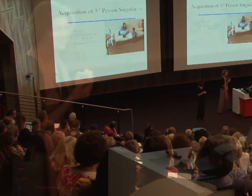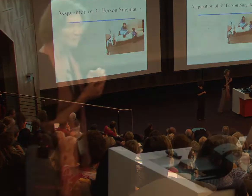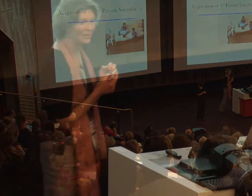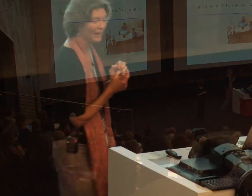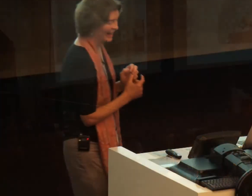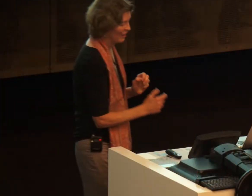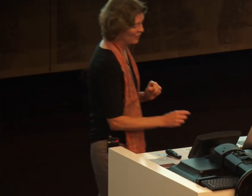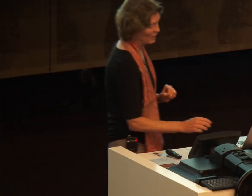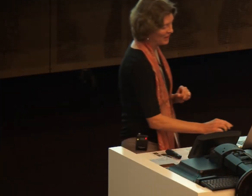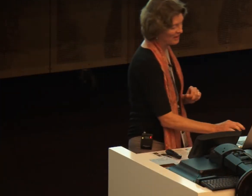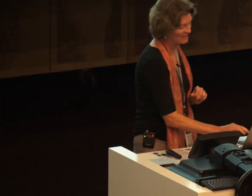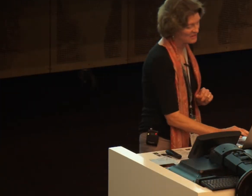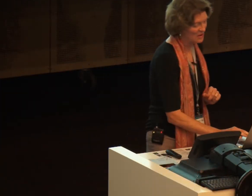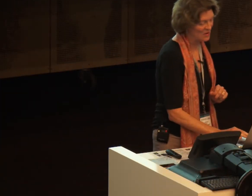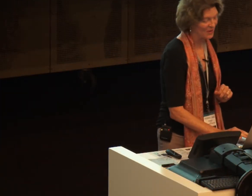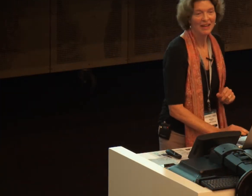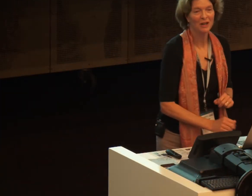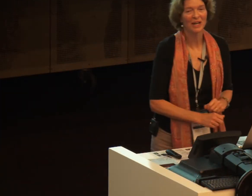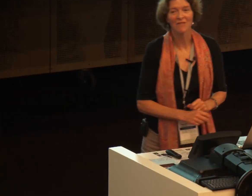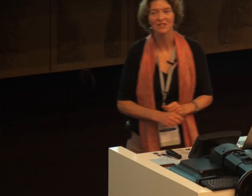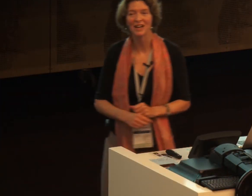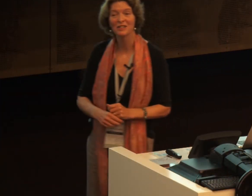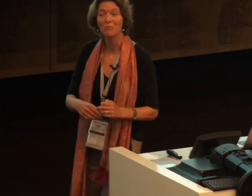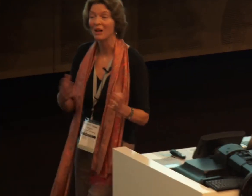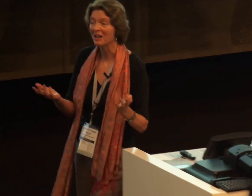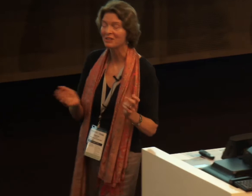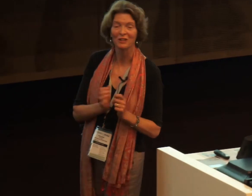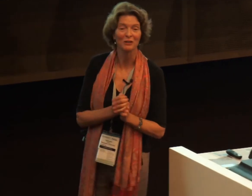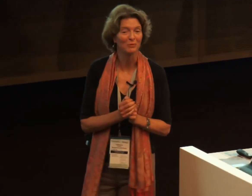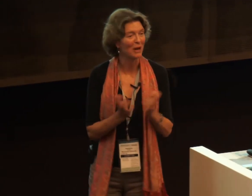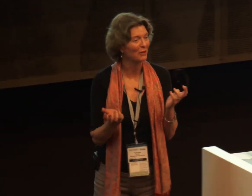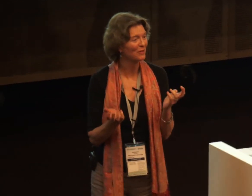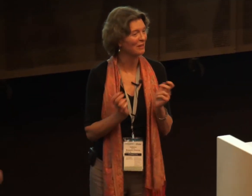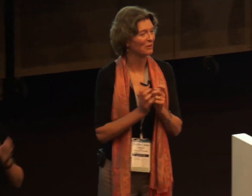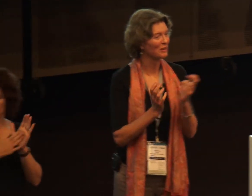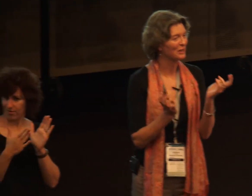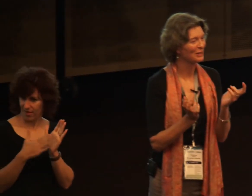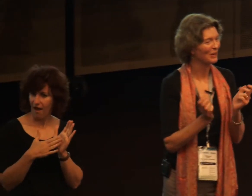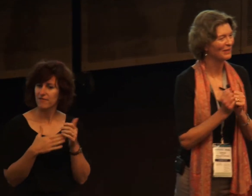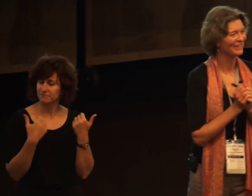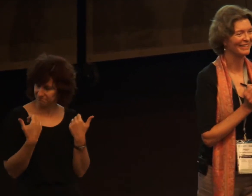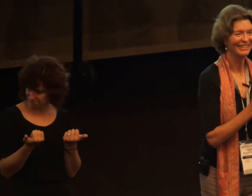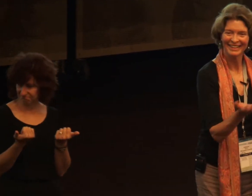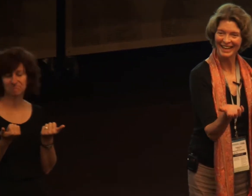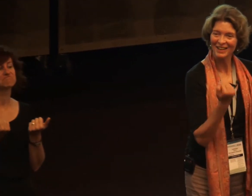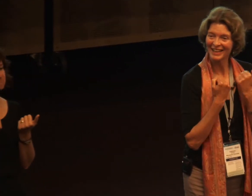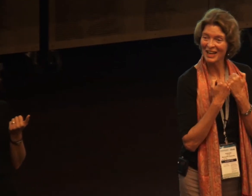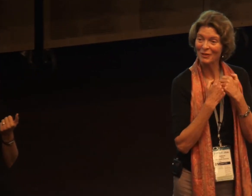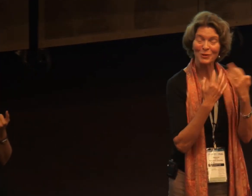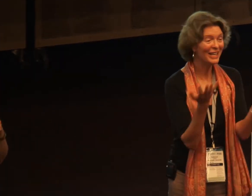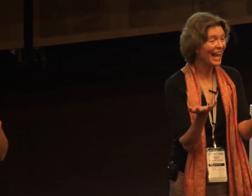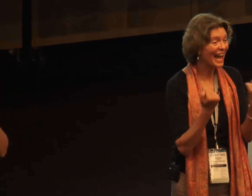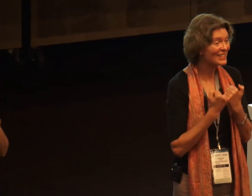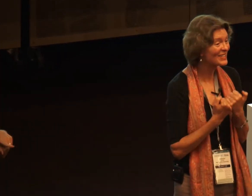right. Okay, so here we have this nice, compliant, very good mother that Laurie talked about that